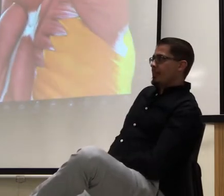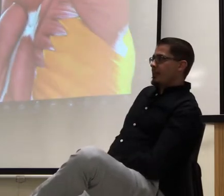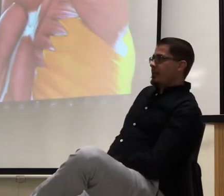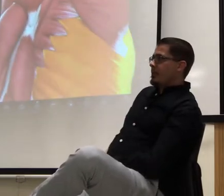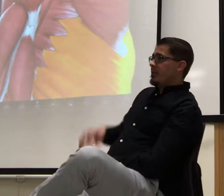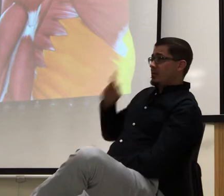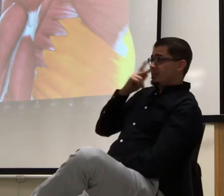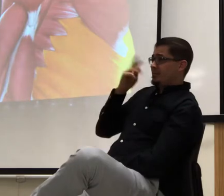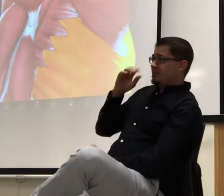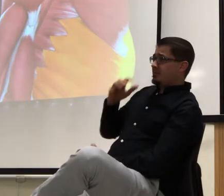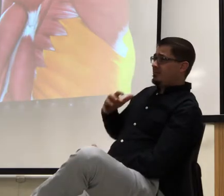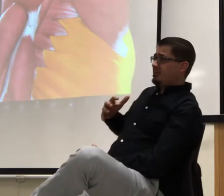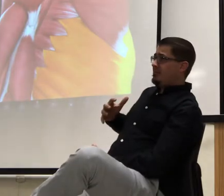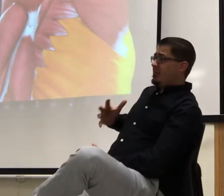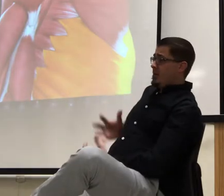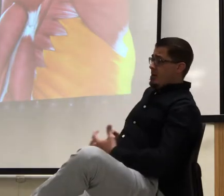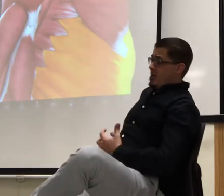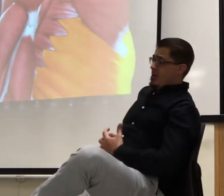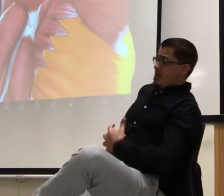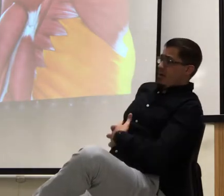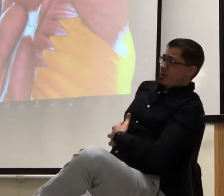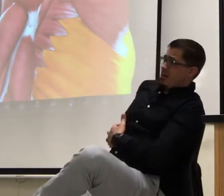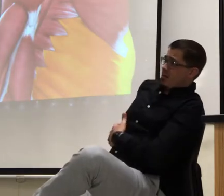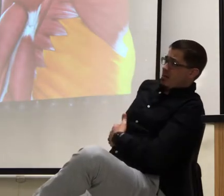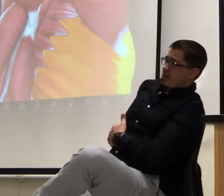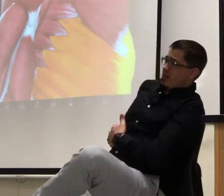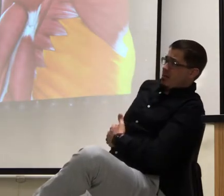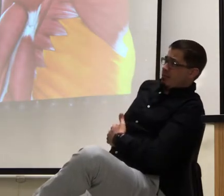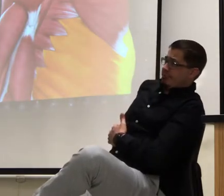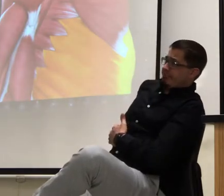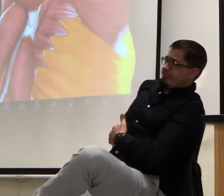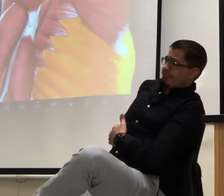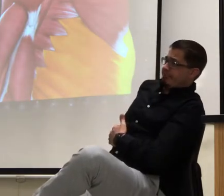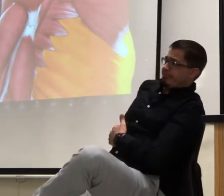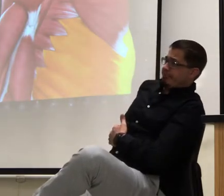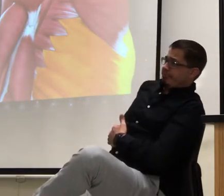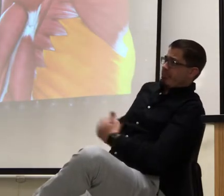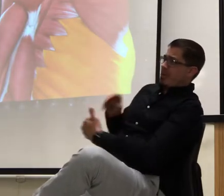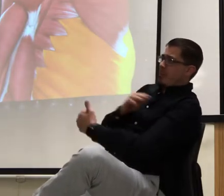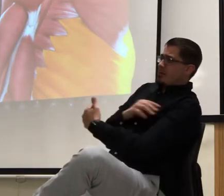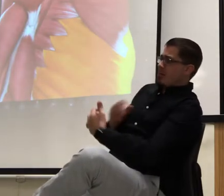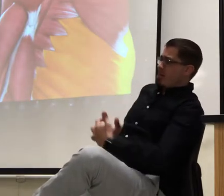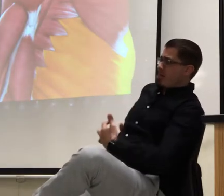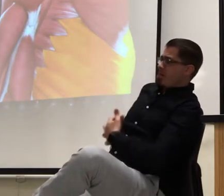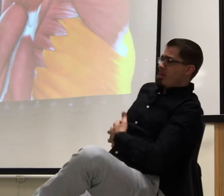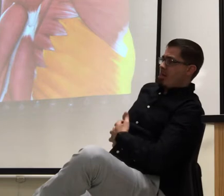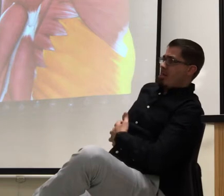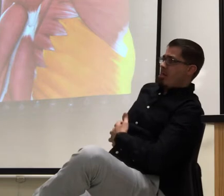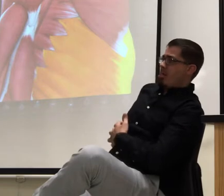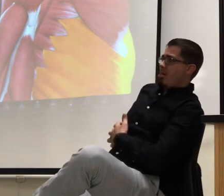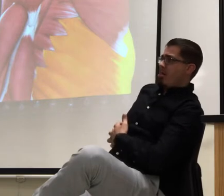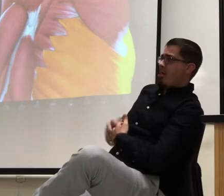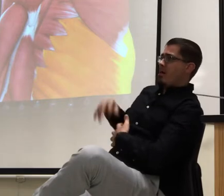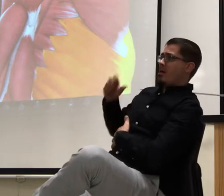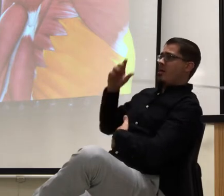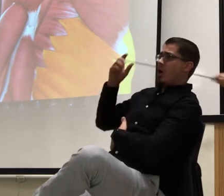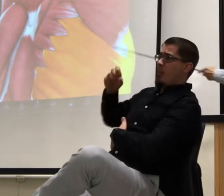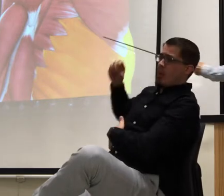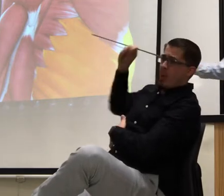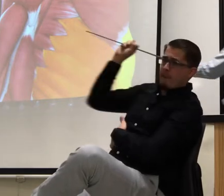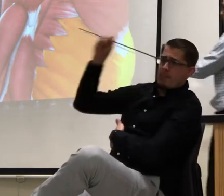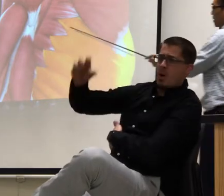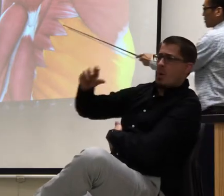You see how external abdominal oblique and serratus, they're kind of like intertwined? And serratus, you're whipping your arm